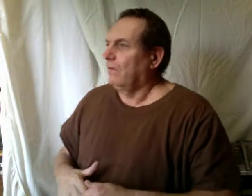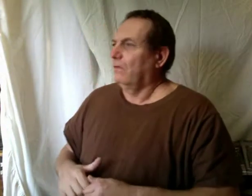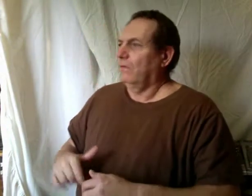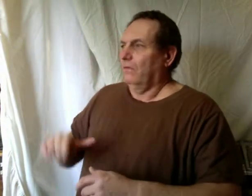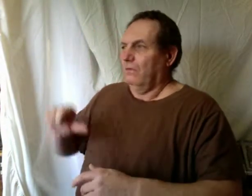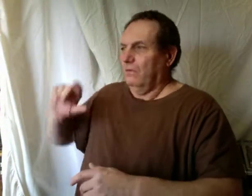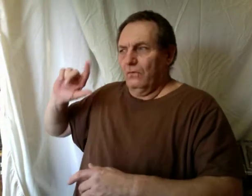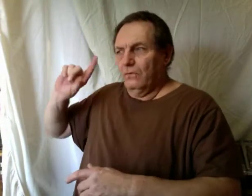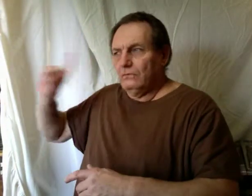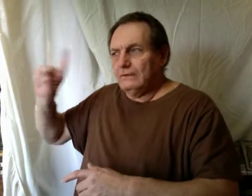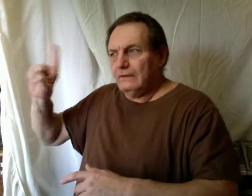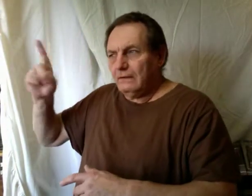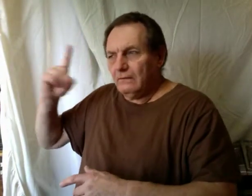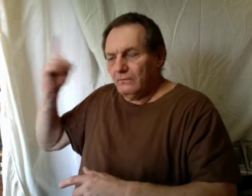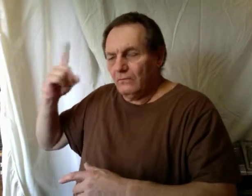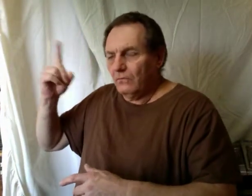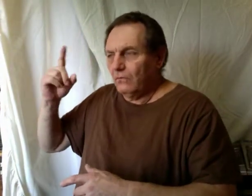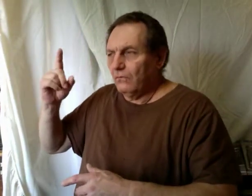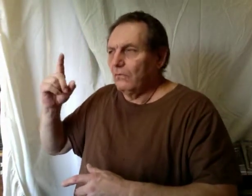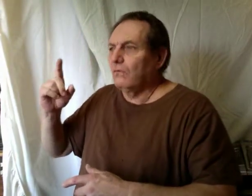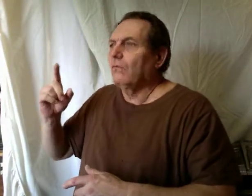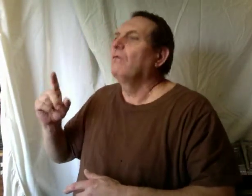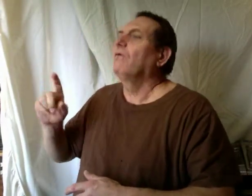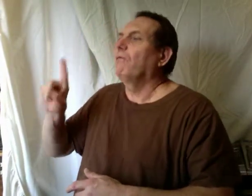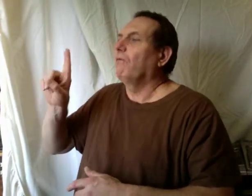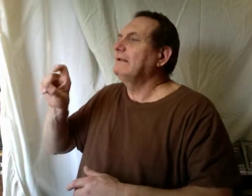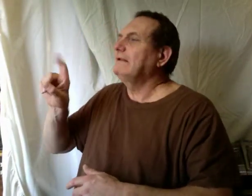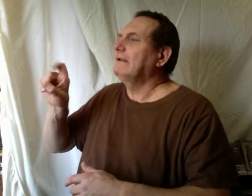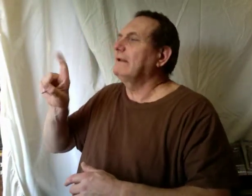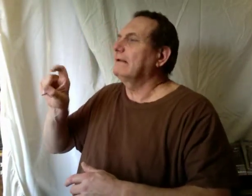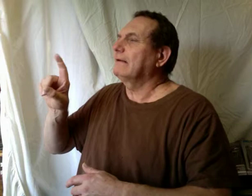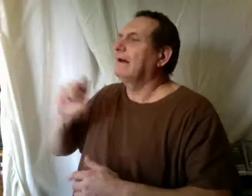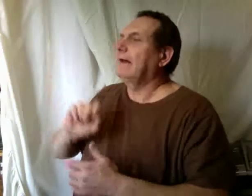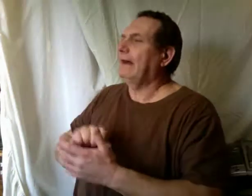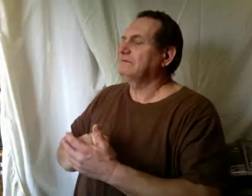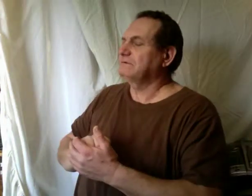Only one thing I ask